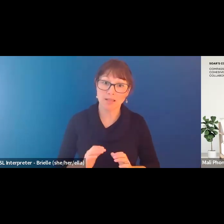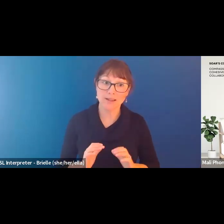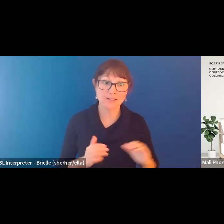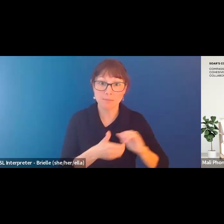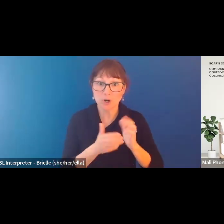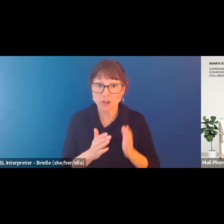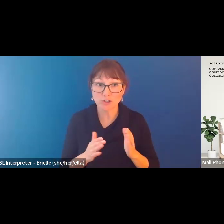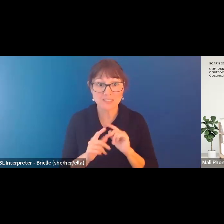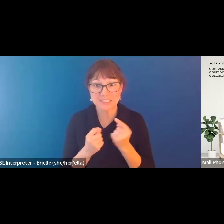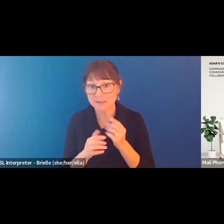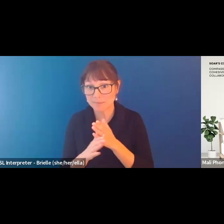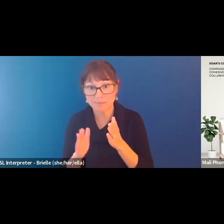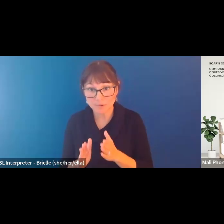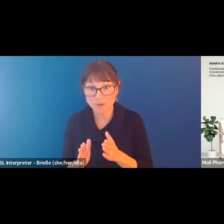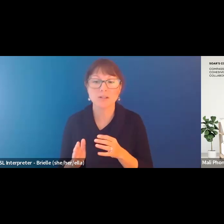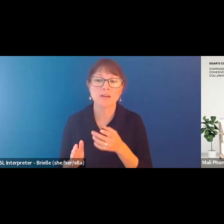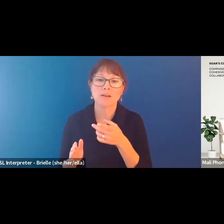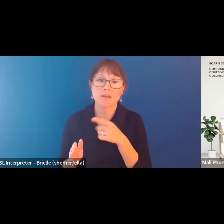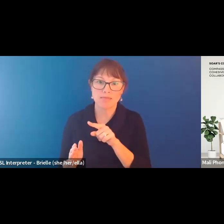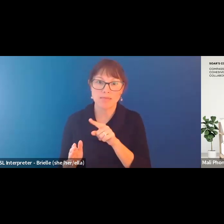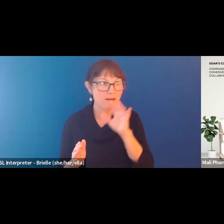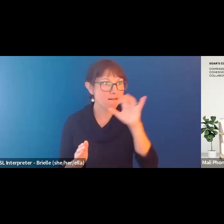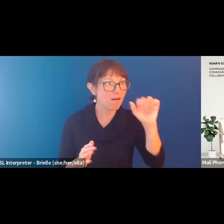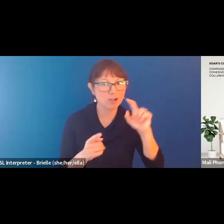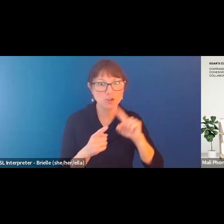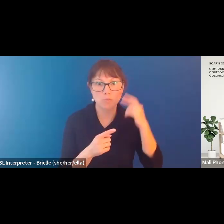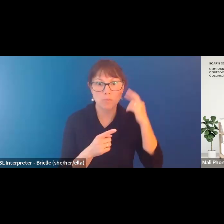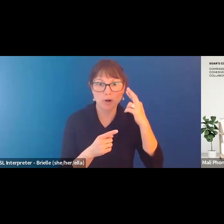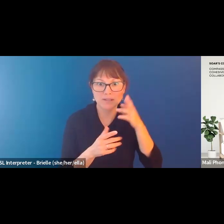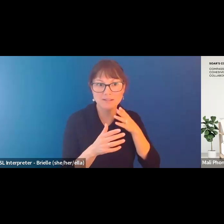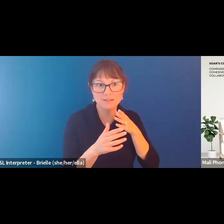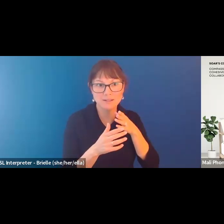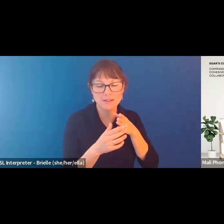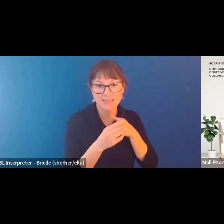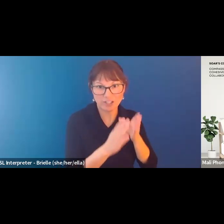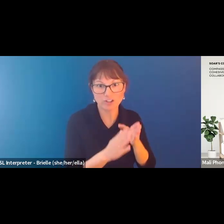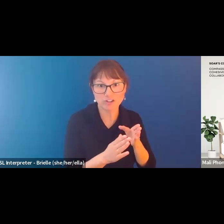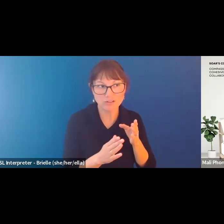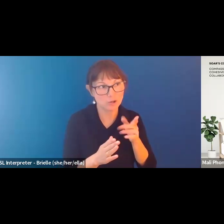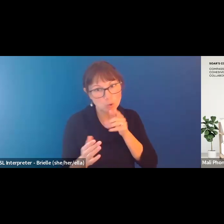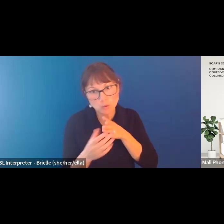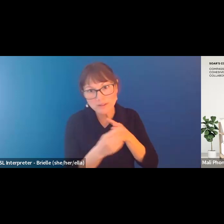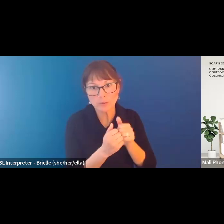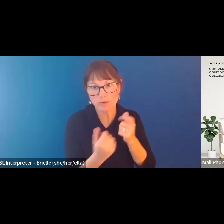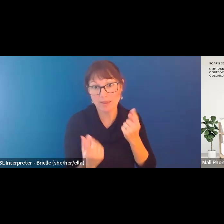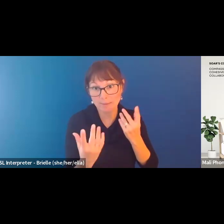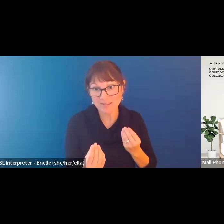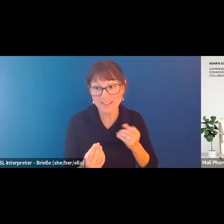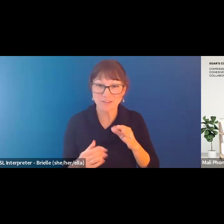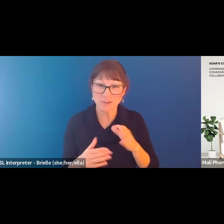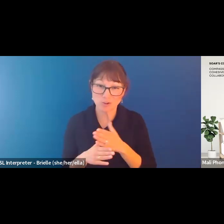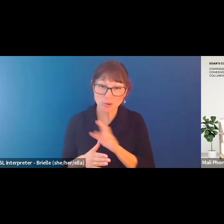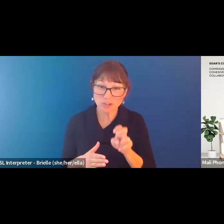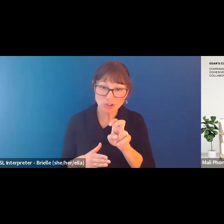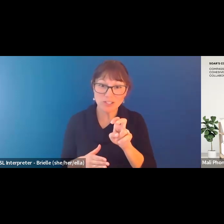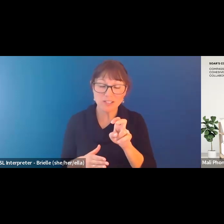partners, team members are drawn to purpose driven leaders who lead with empathy. Sharing your journey helps you resonate more deeply